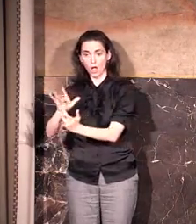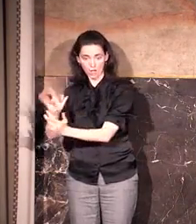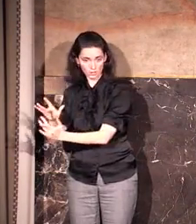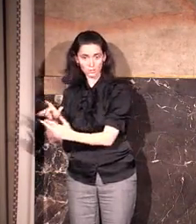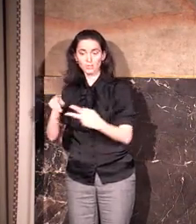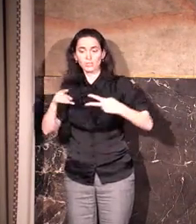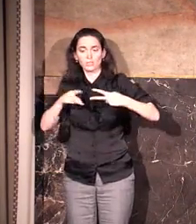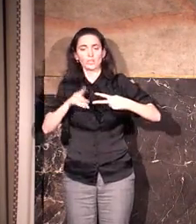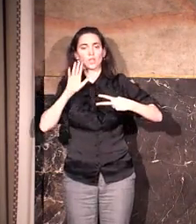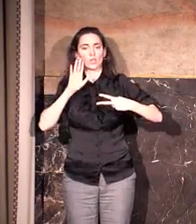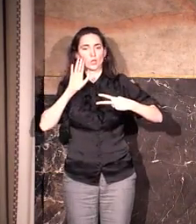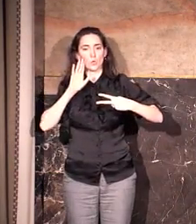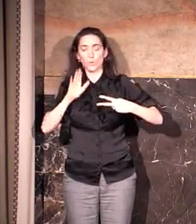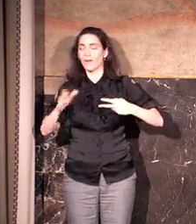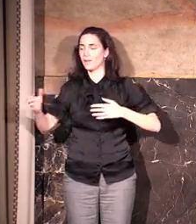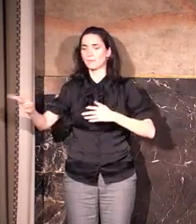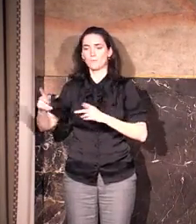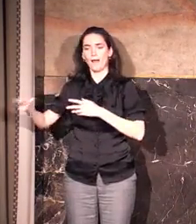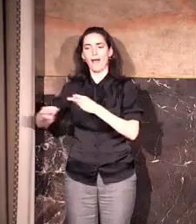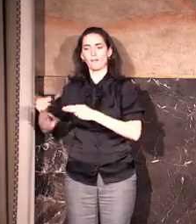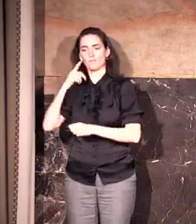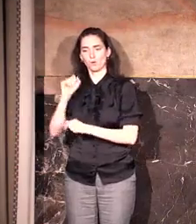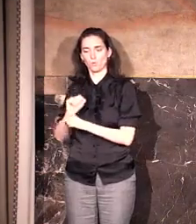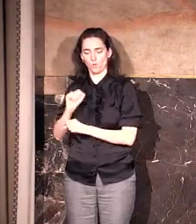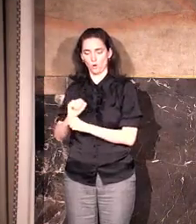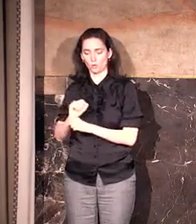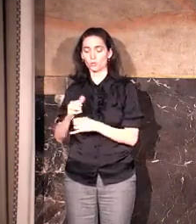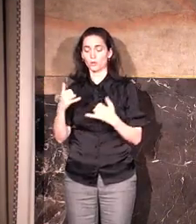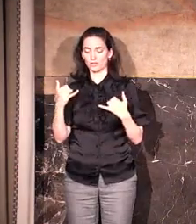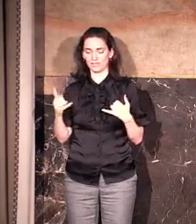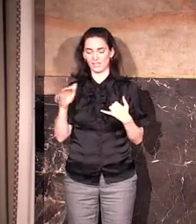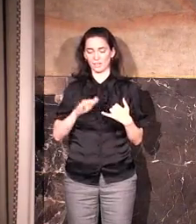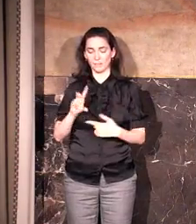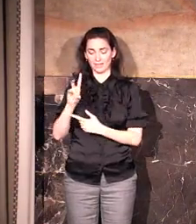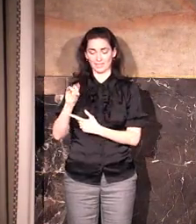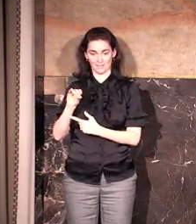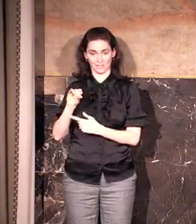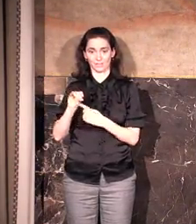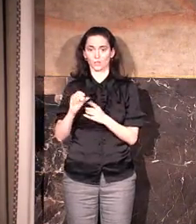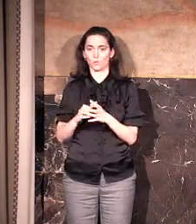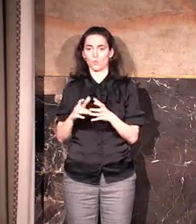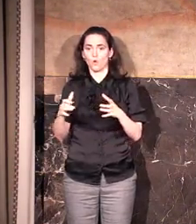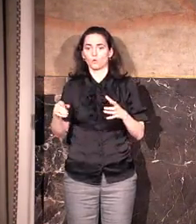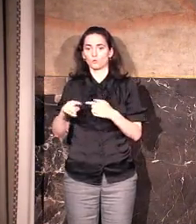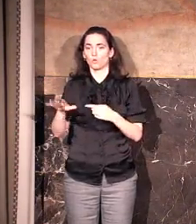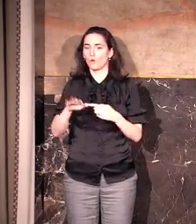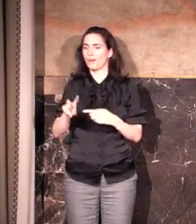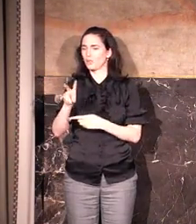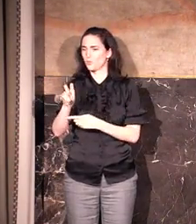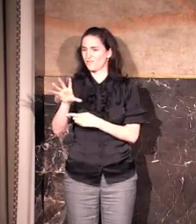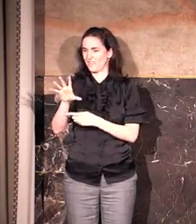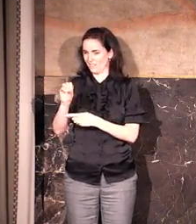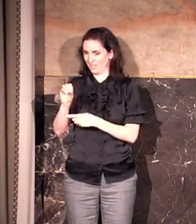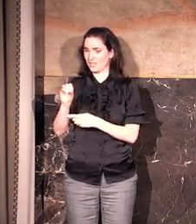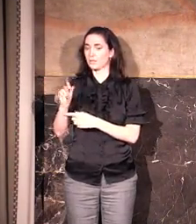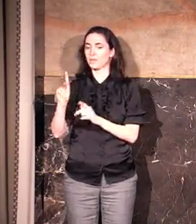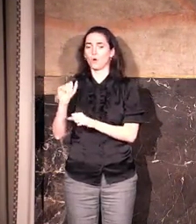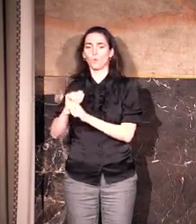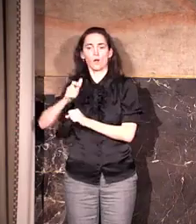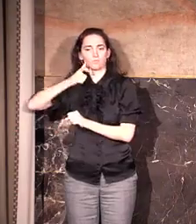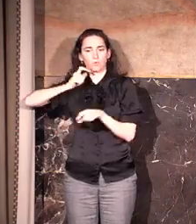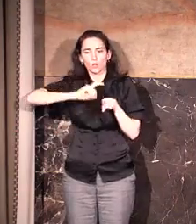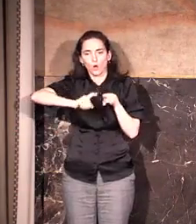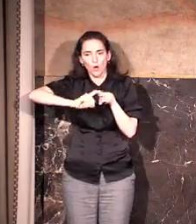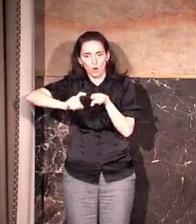contact tracing to at least 250 contact tracers. And we're going to expand beyond that, as I mentioned the other